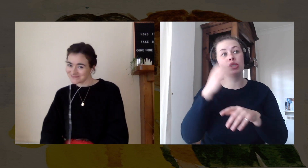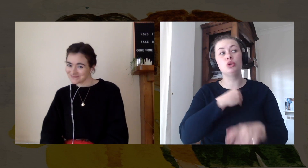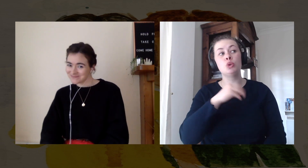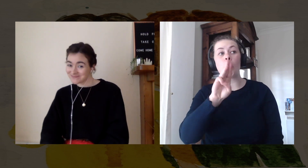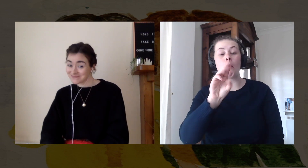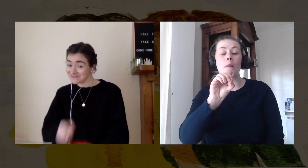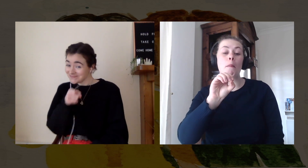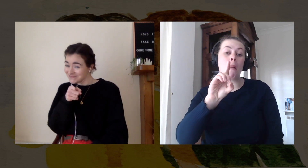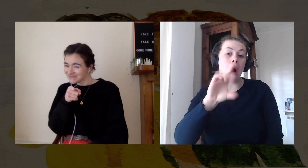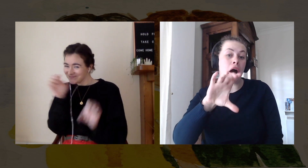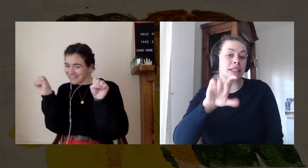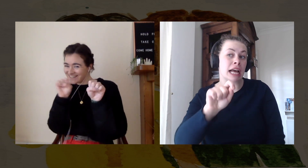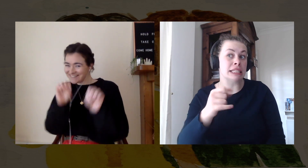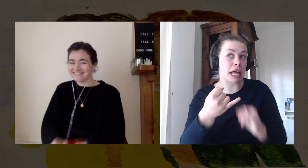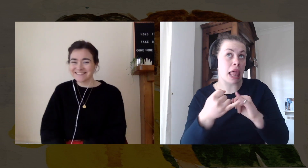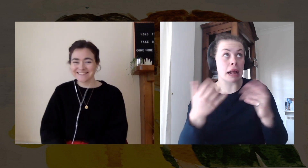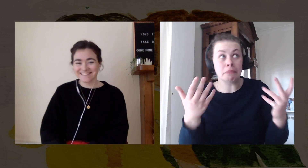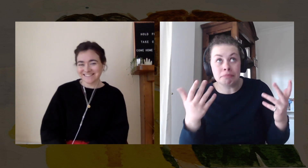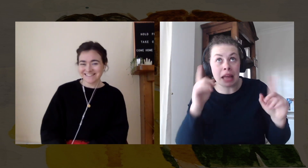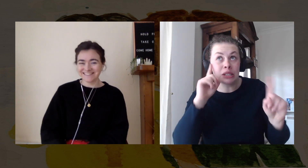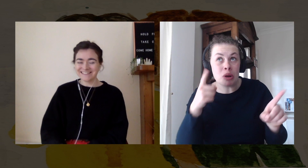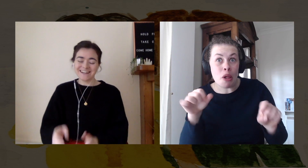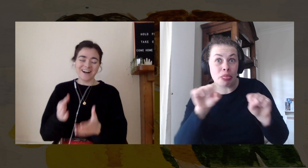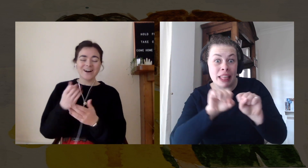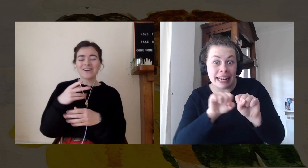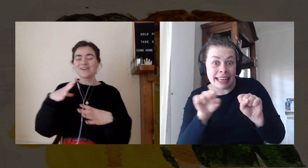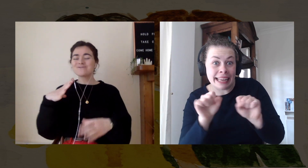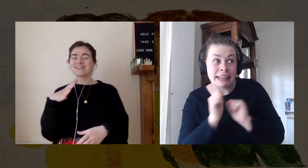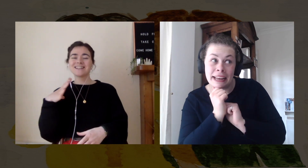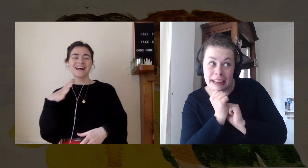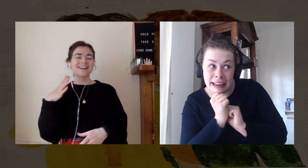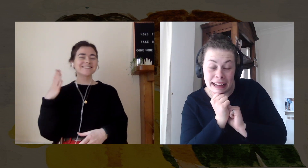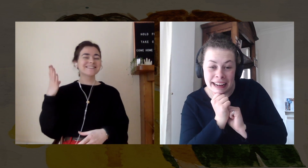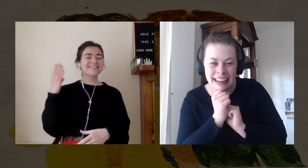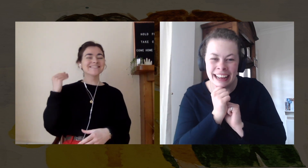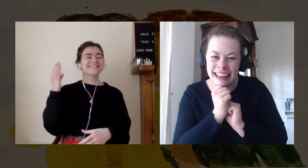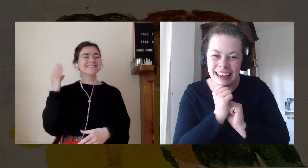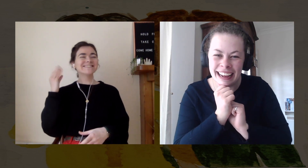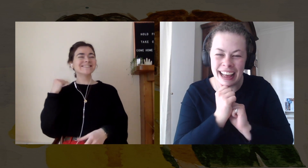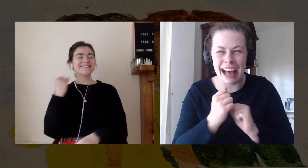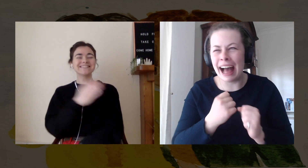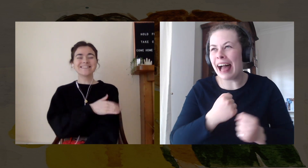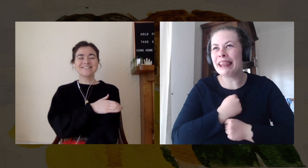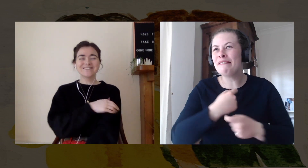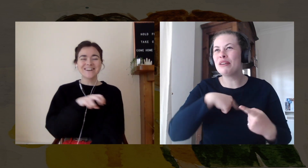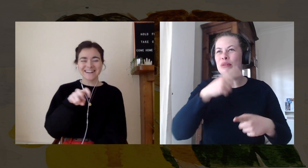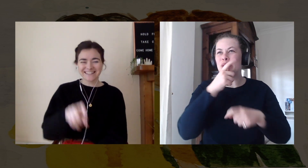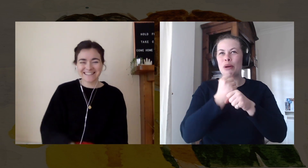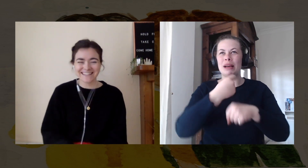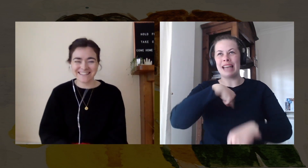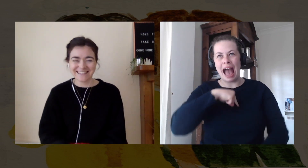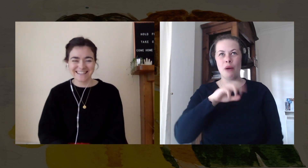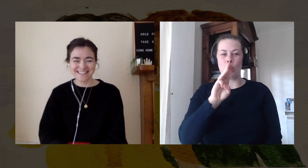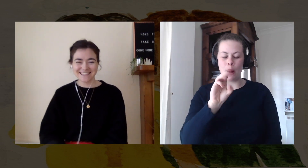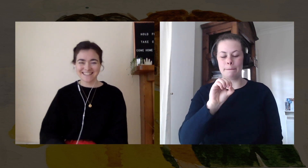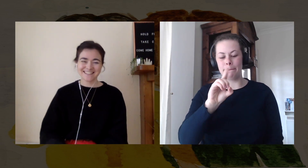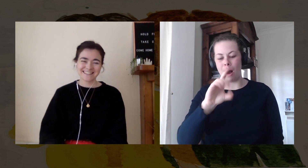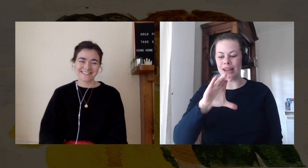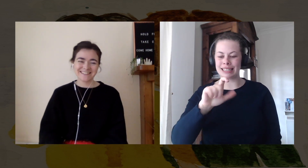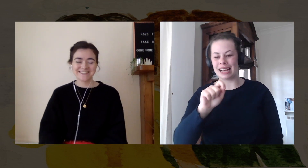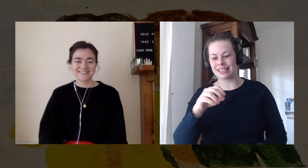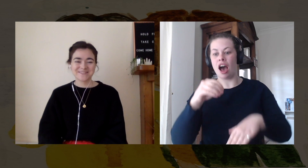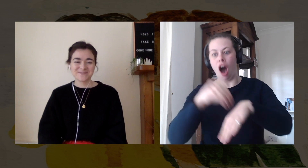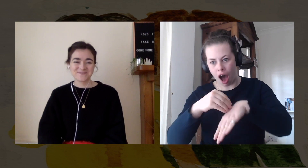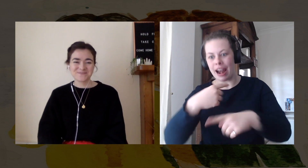Our soothing tones to relax you on your walk. I mean, self-care. I love that we're plugging our podcast on our podcast.